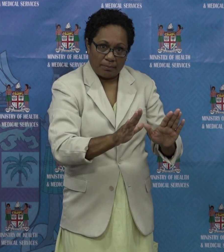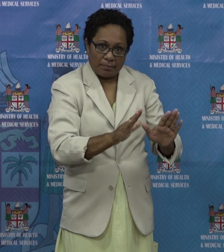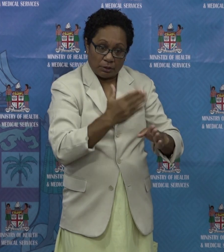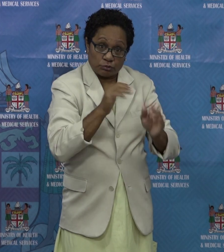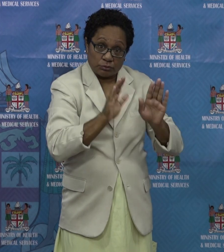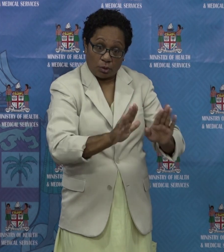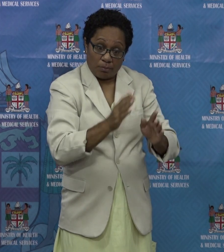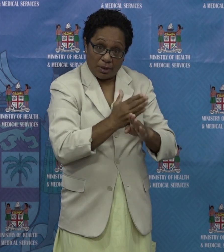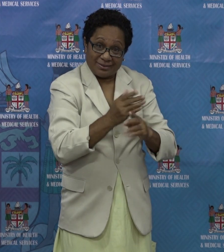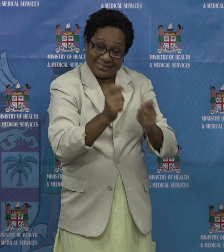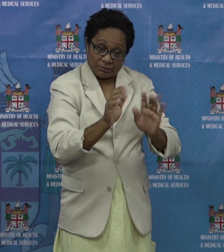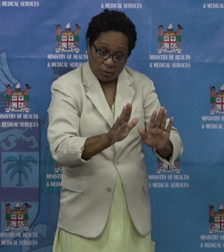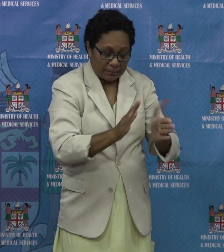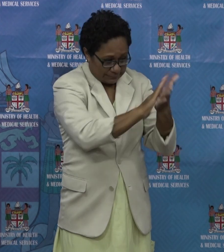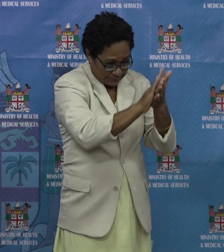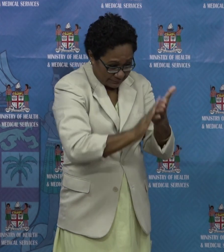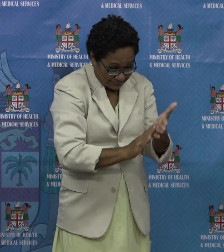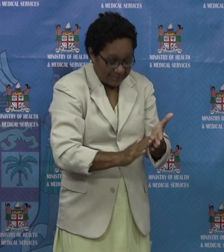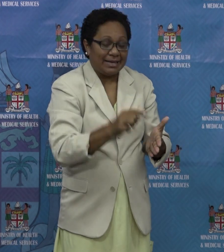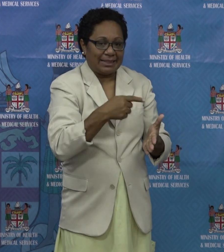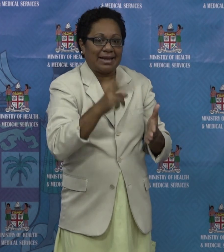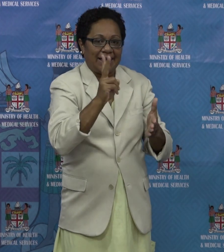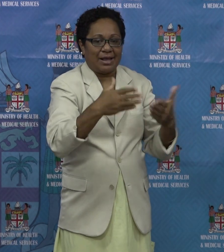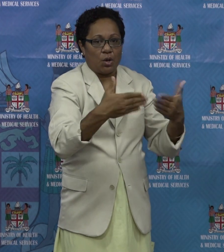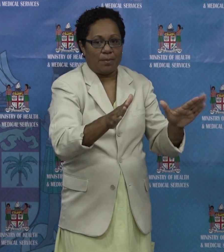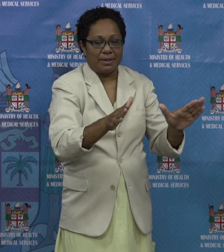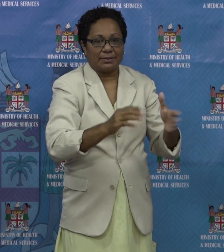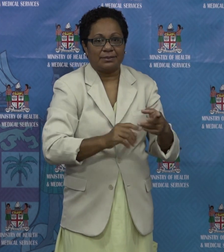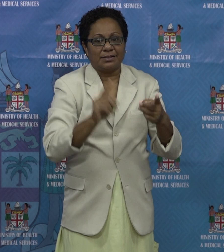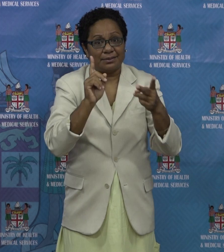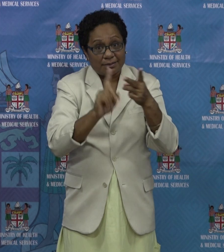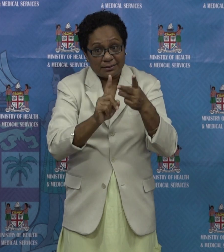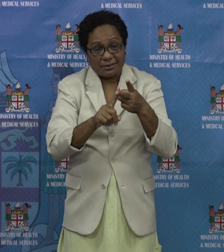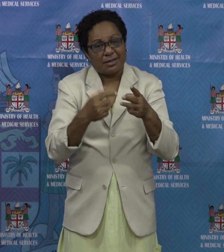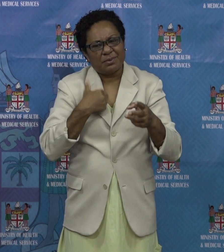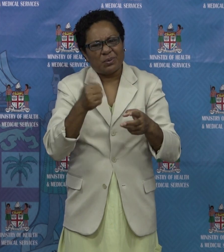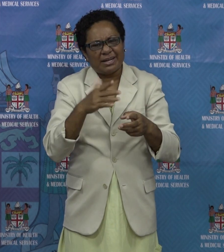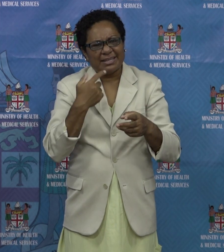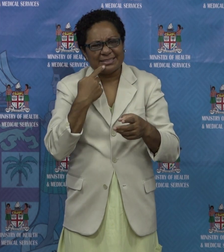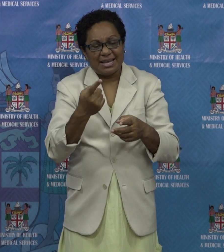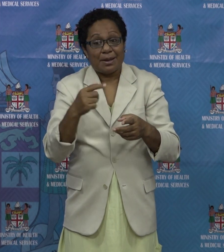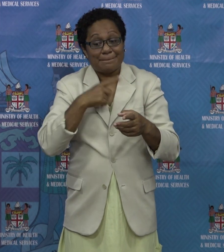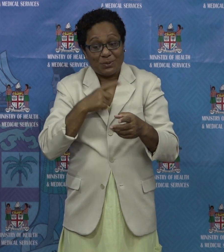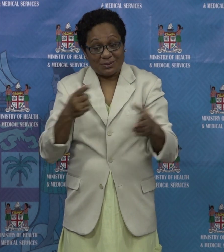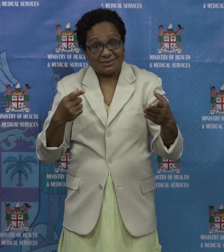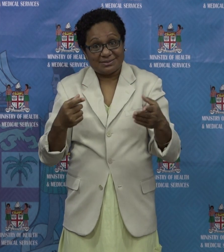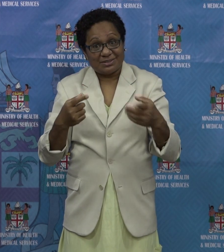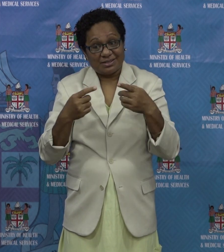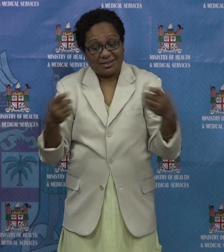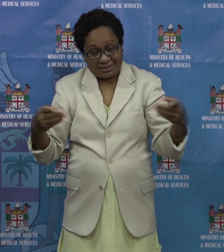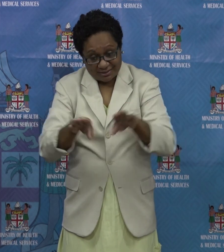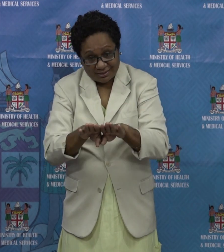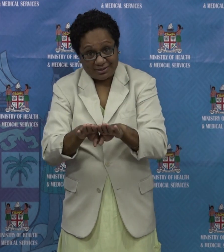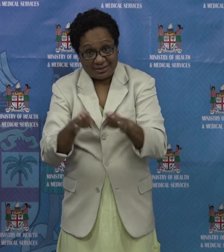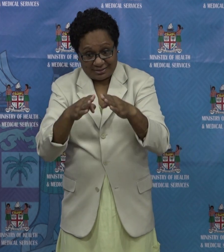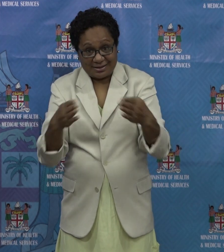online. Now, the second thing that was alluded to was the fact that because of the lockdown, we